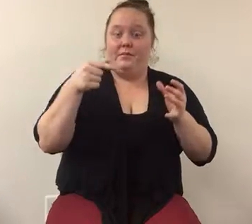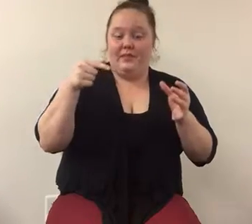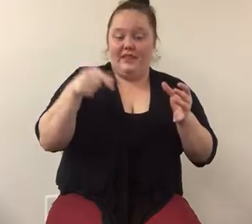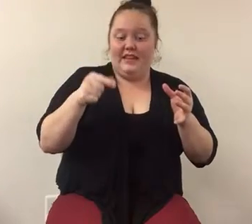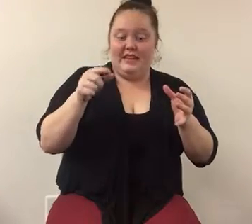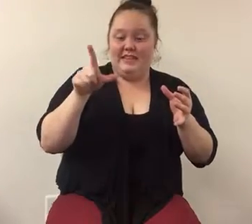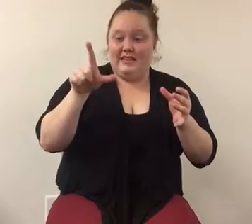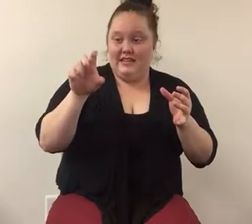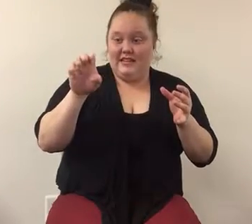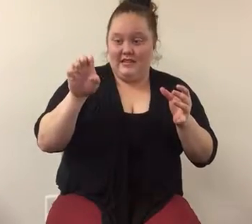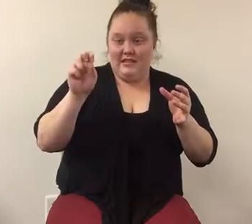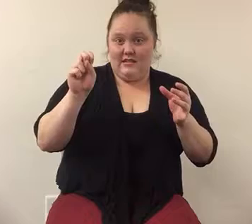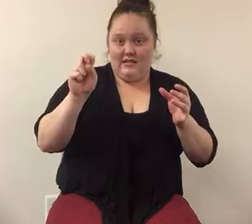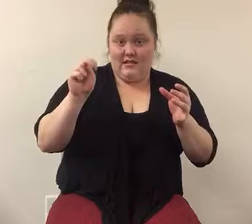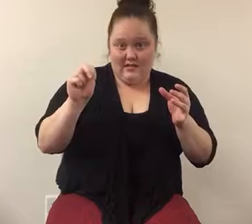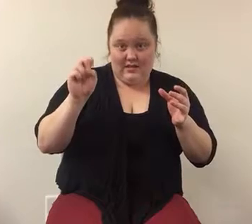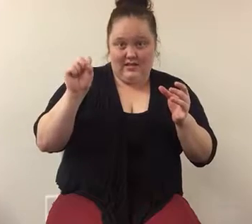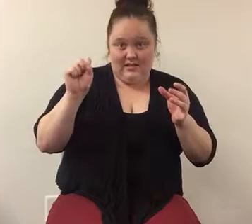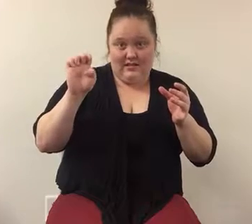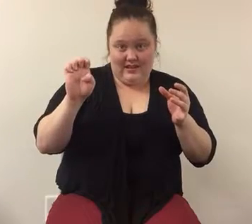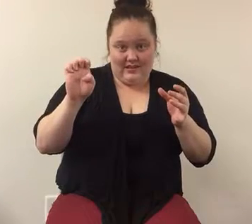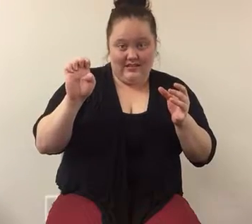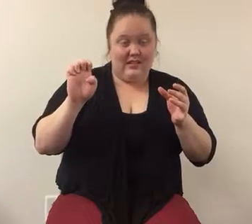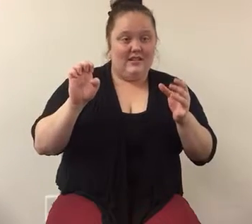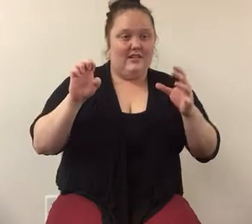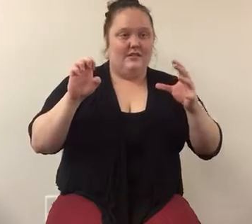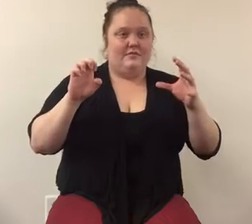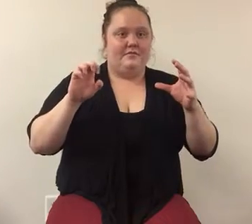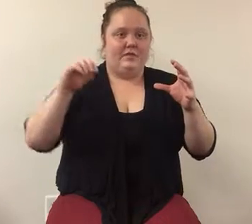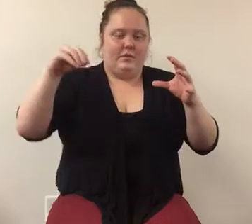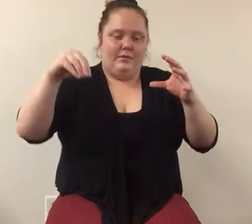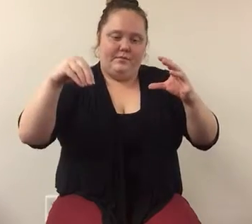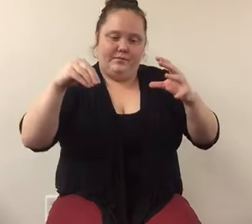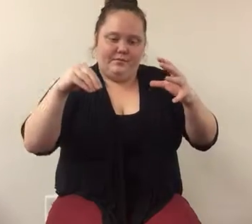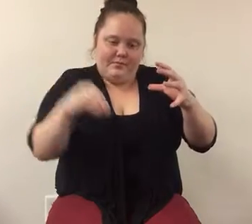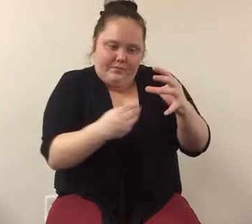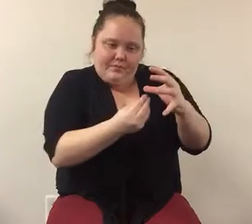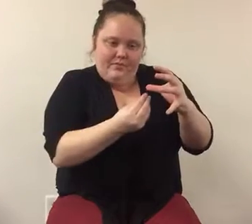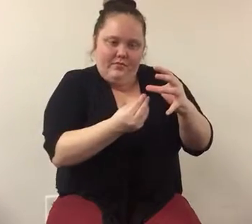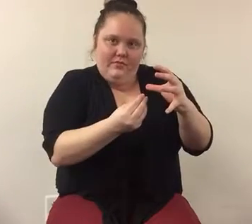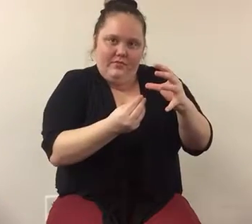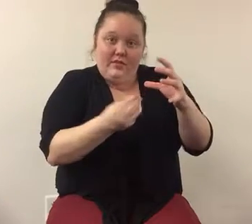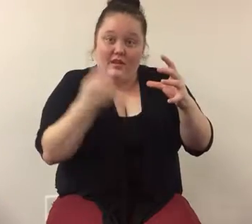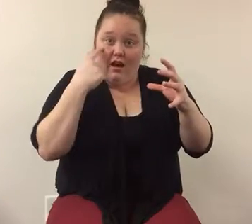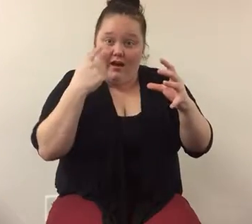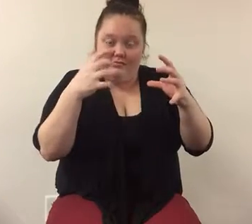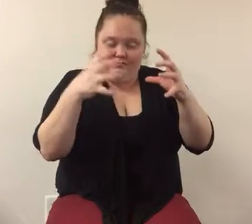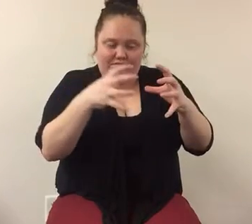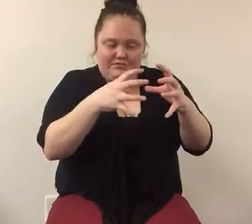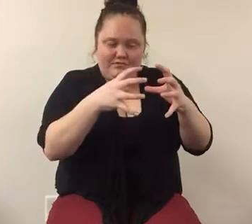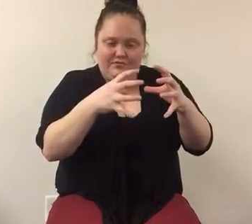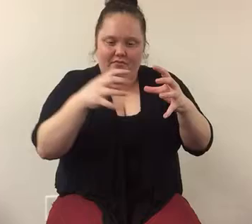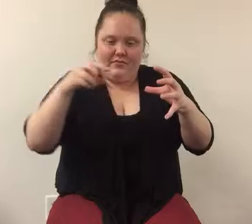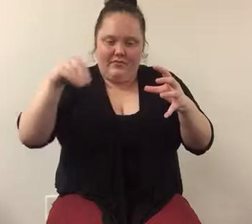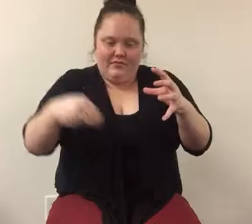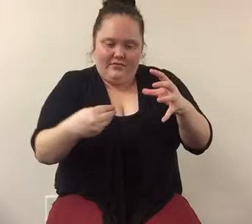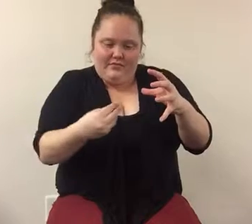through our small incision. And so we inject that lens into the eye in the shape of a burrito, and then it unfolds with